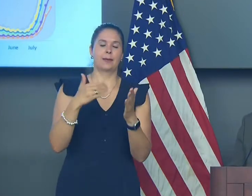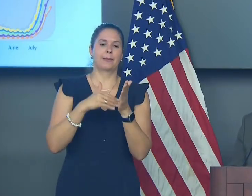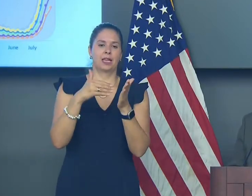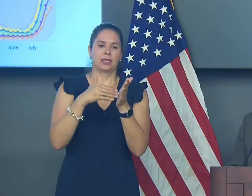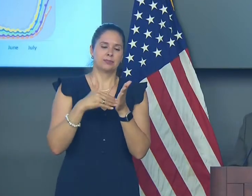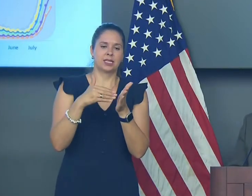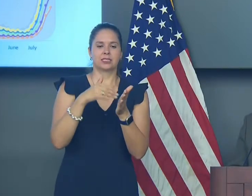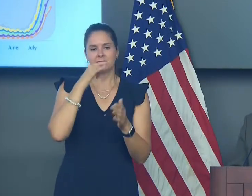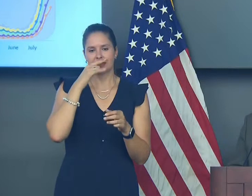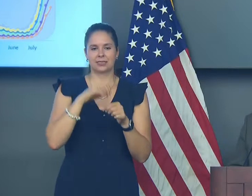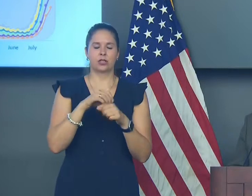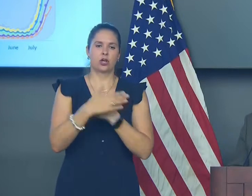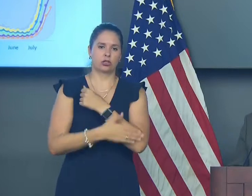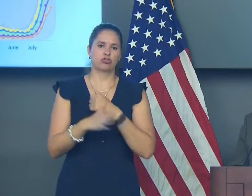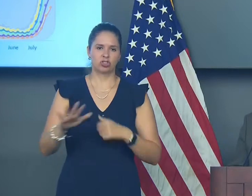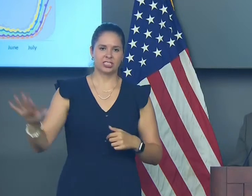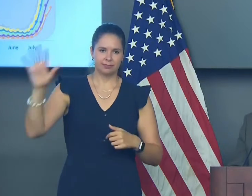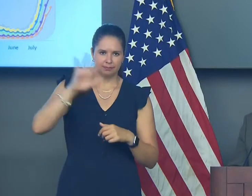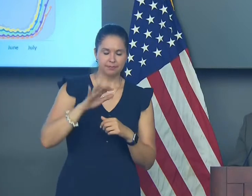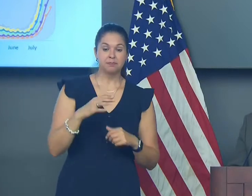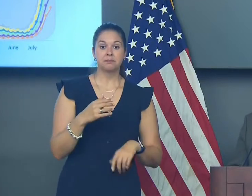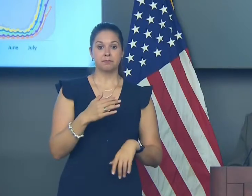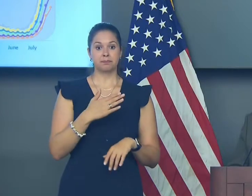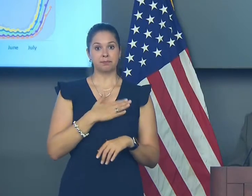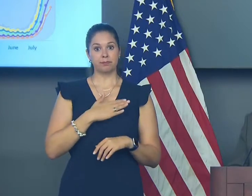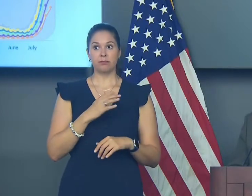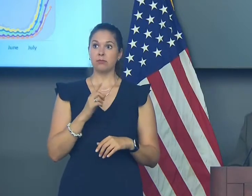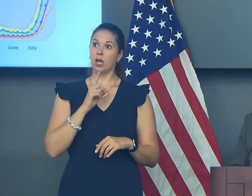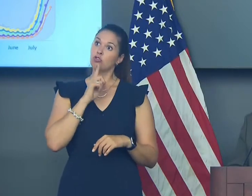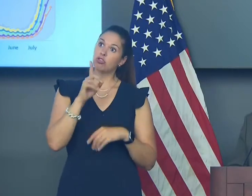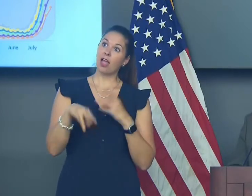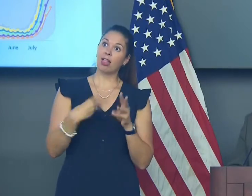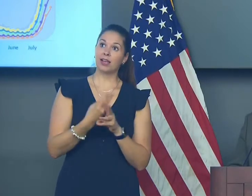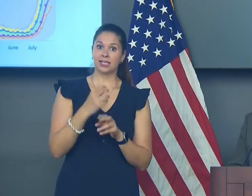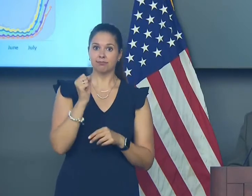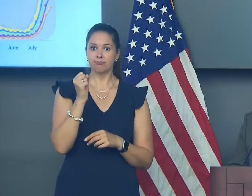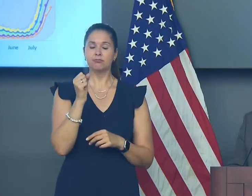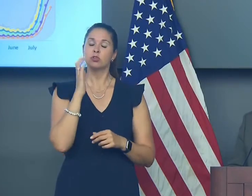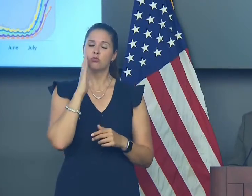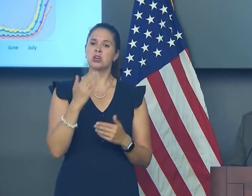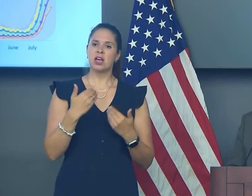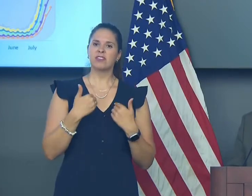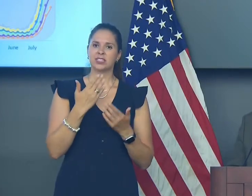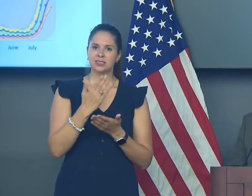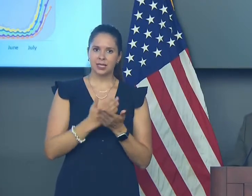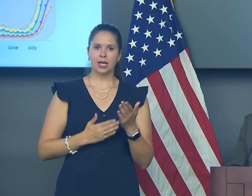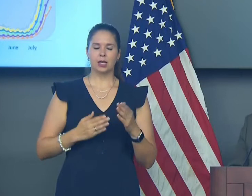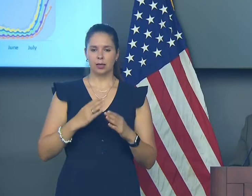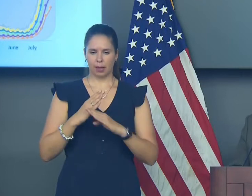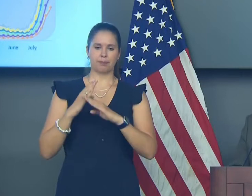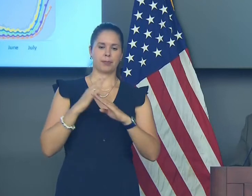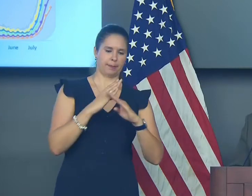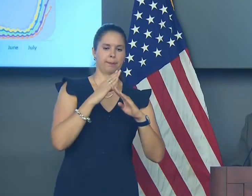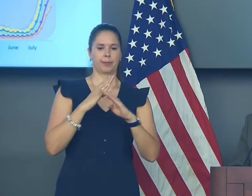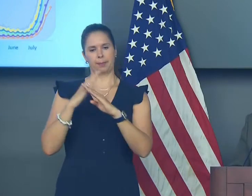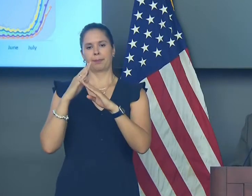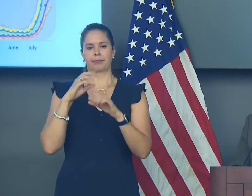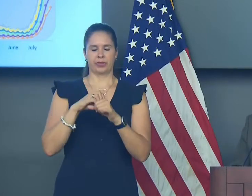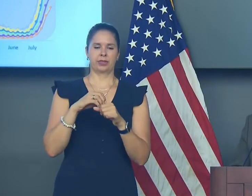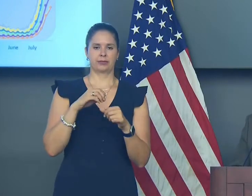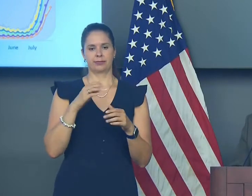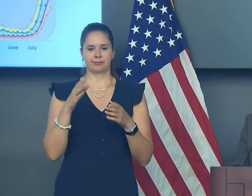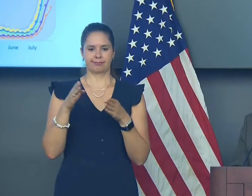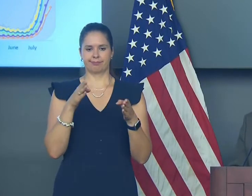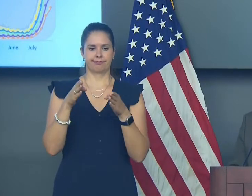have. So my reality is that, yes, there will be some bumps in the road. There will be